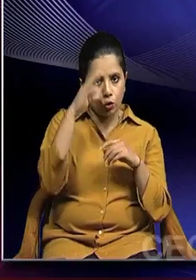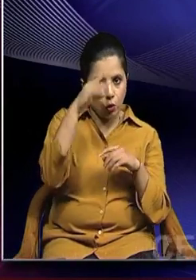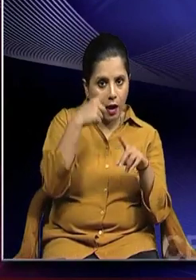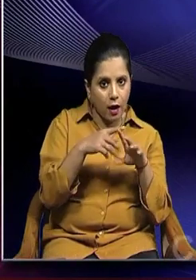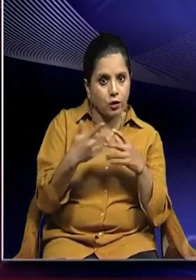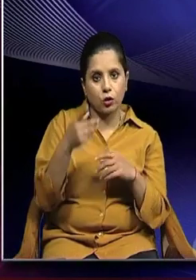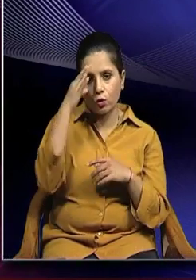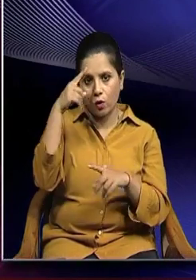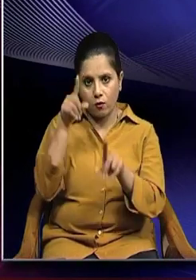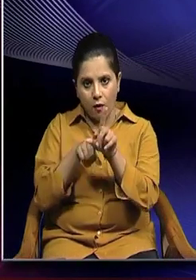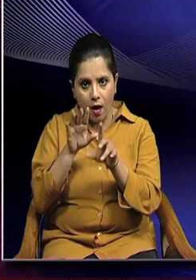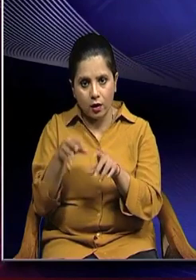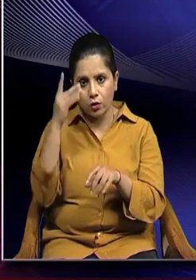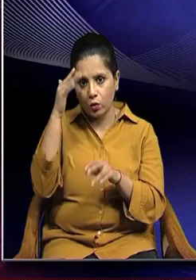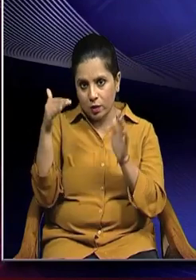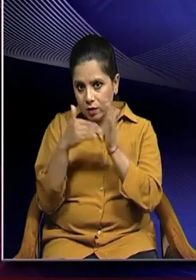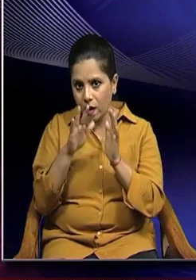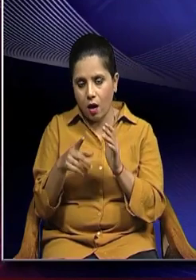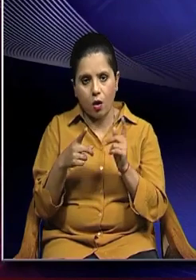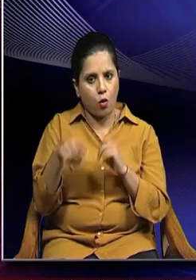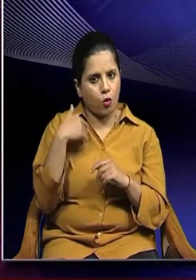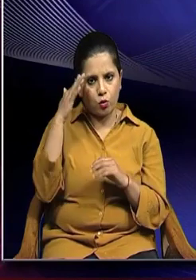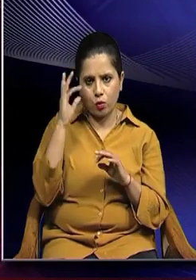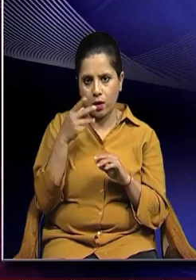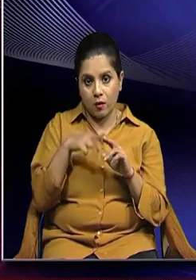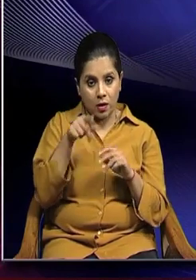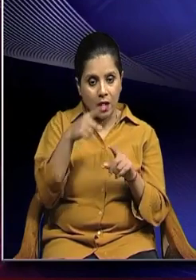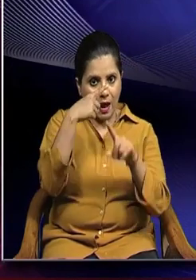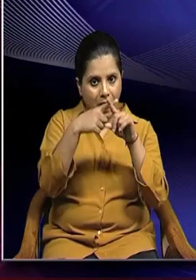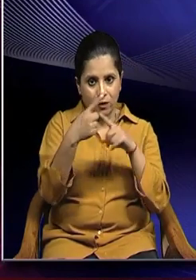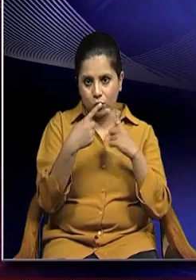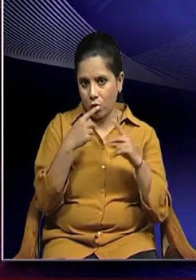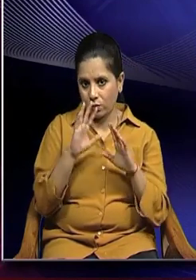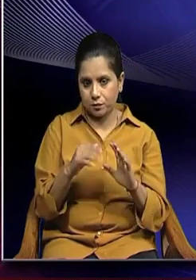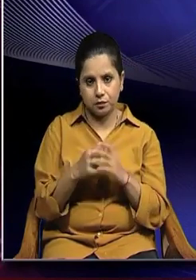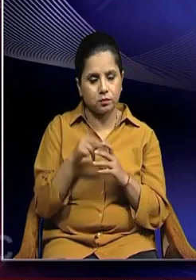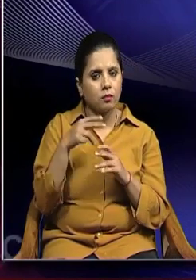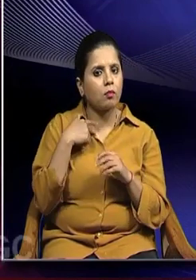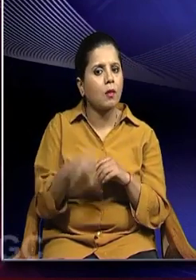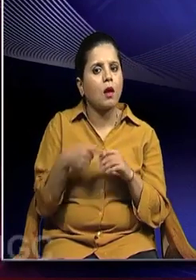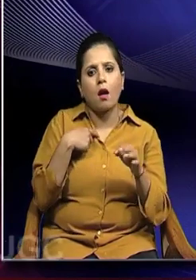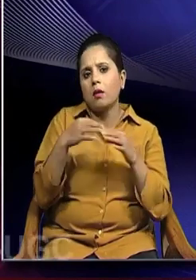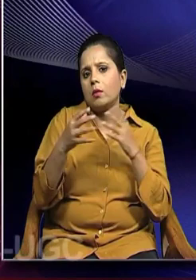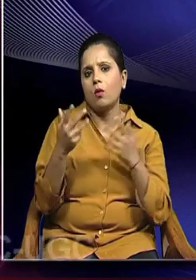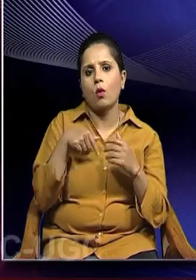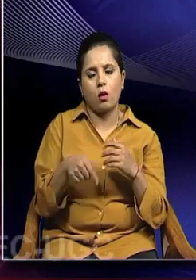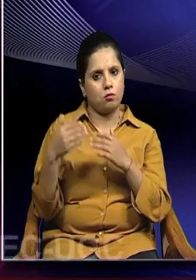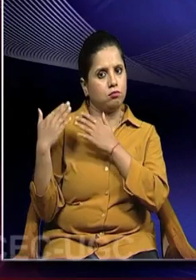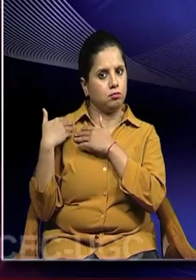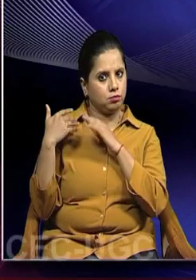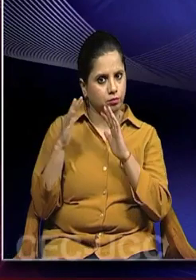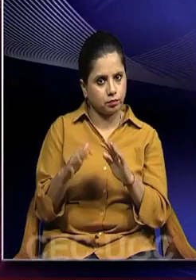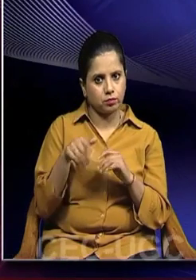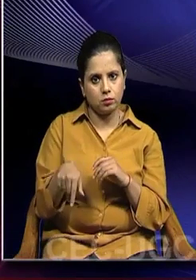Y and theory Z. If you talk about theory X, it means I'm reflecting authoritarian and